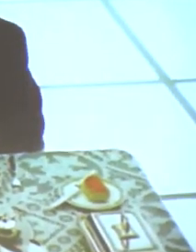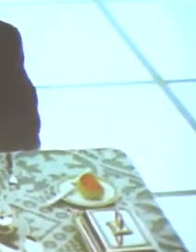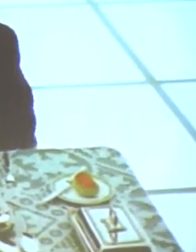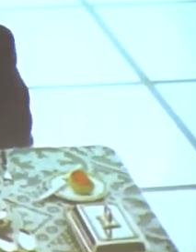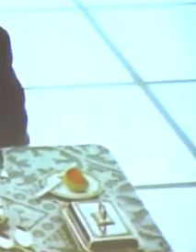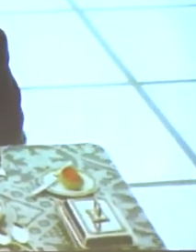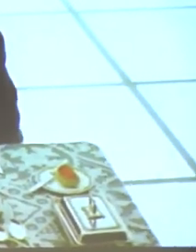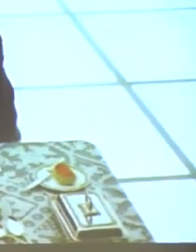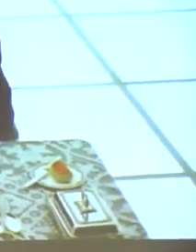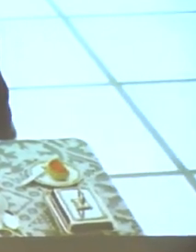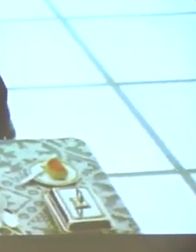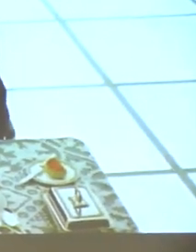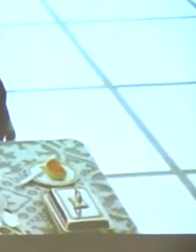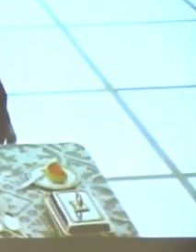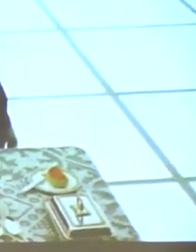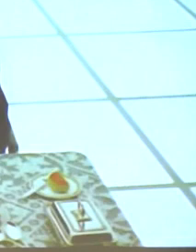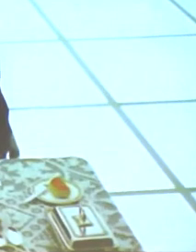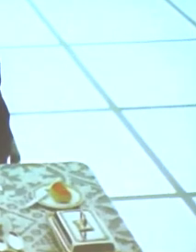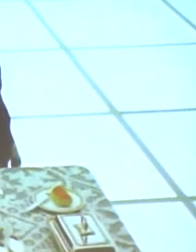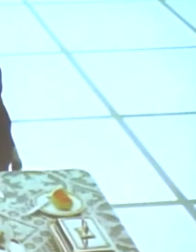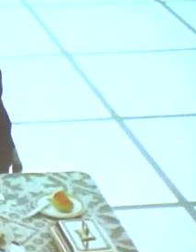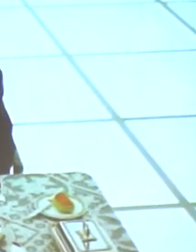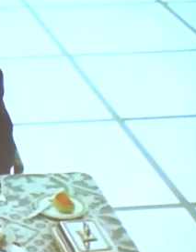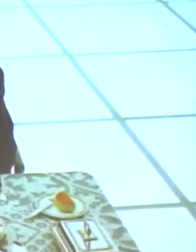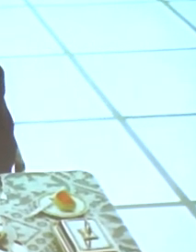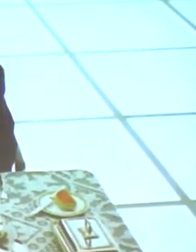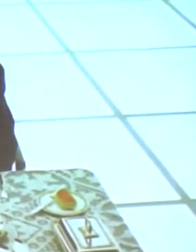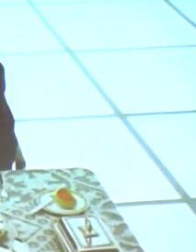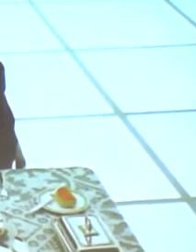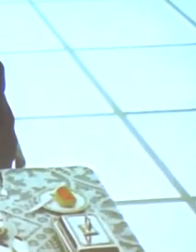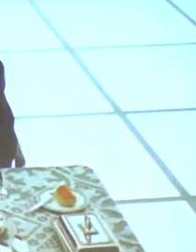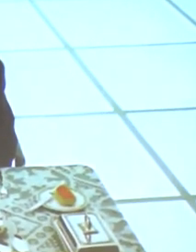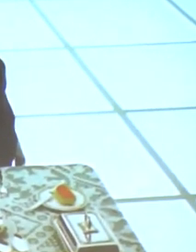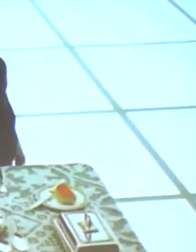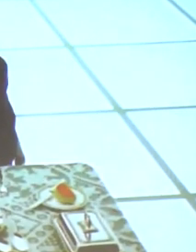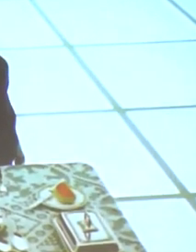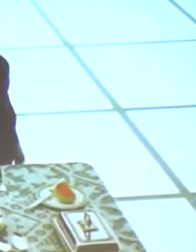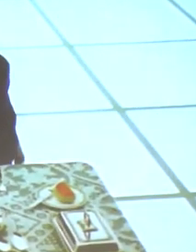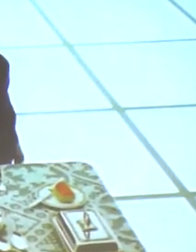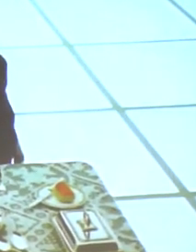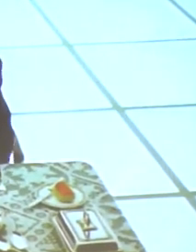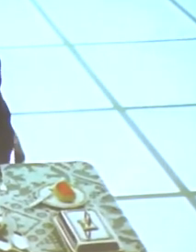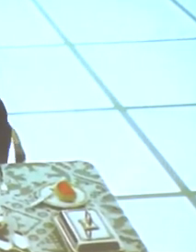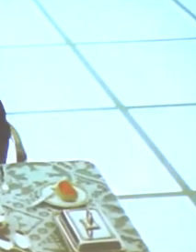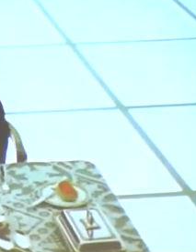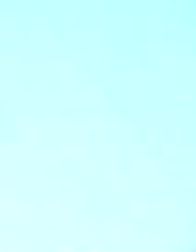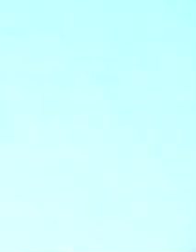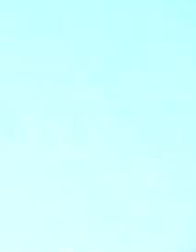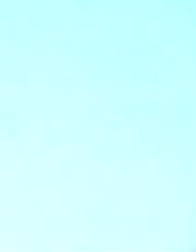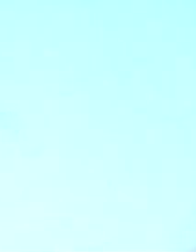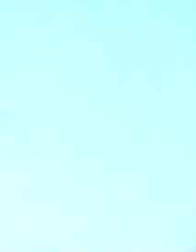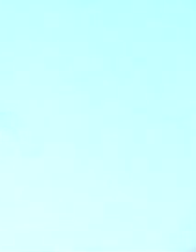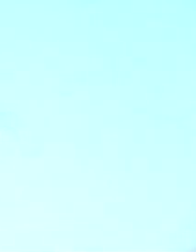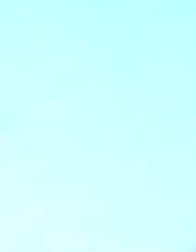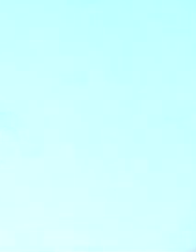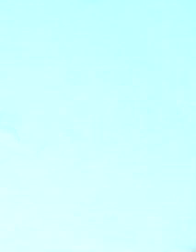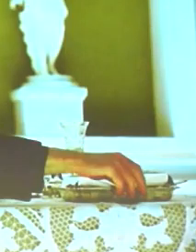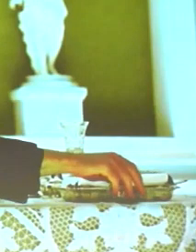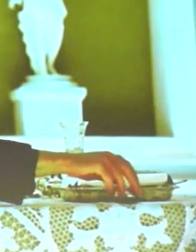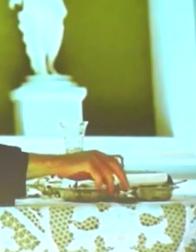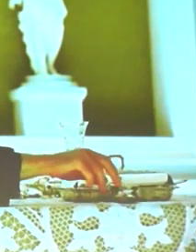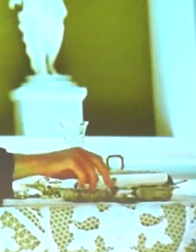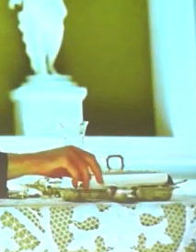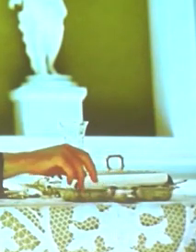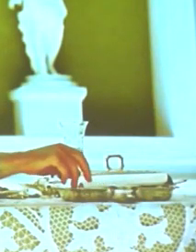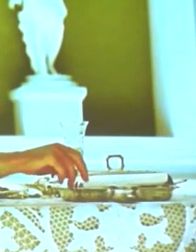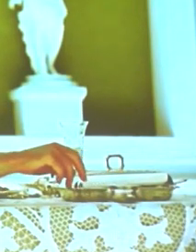David Bowman has aged very rapidly in a series of kind of moves where he sees himself around a corner at an older age, and then